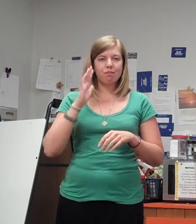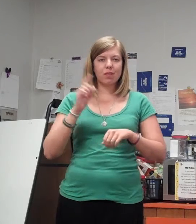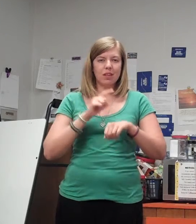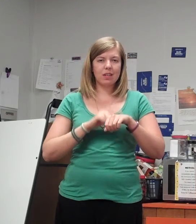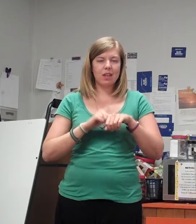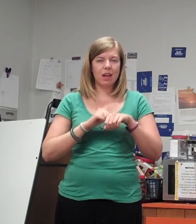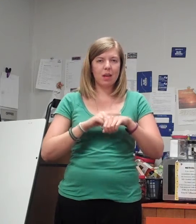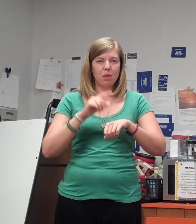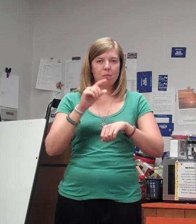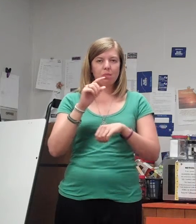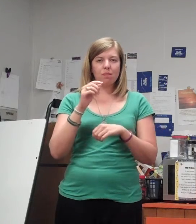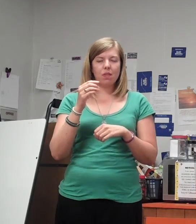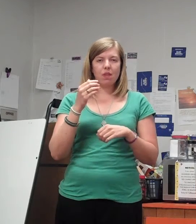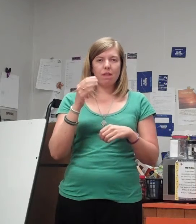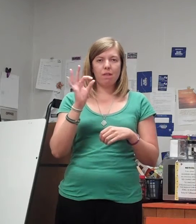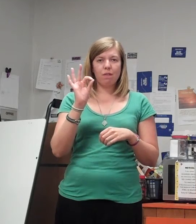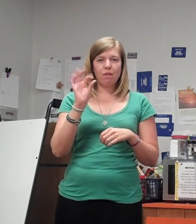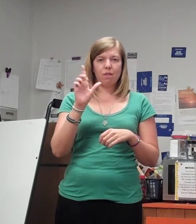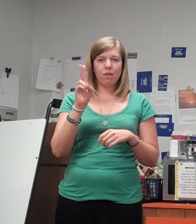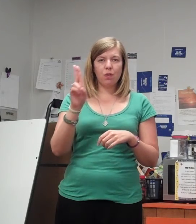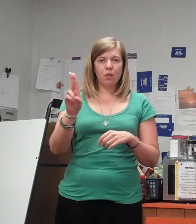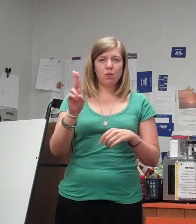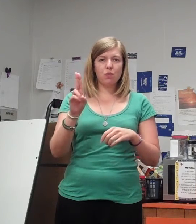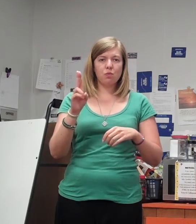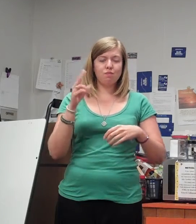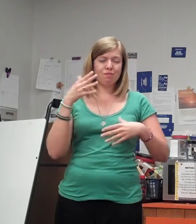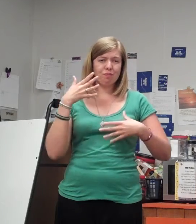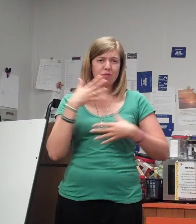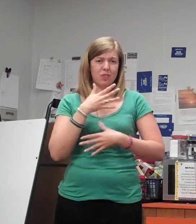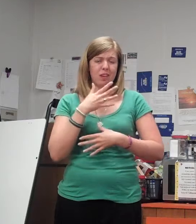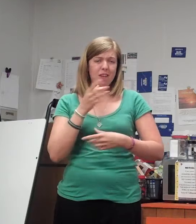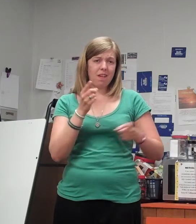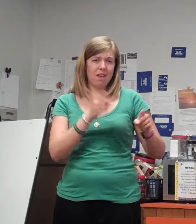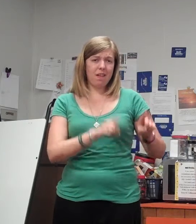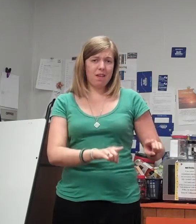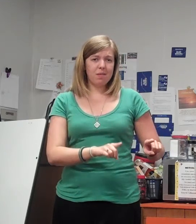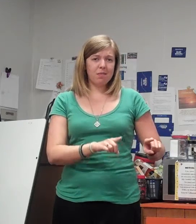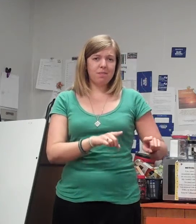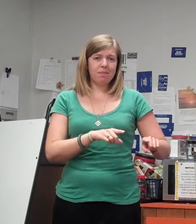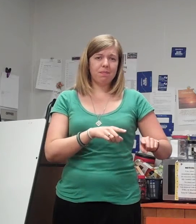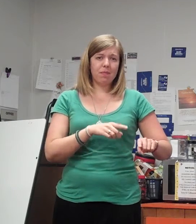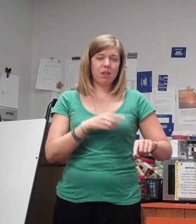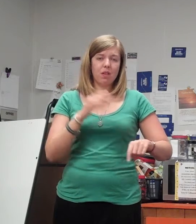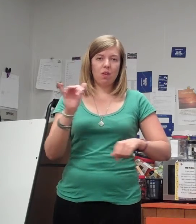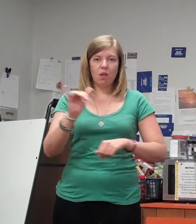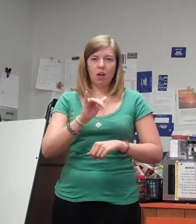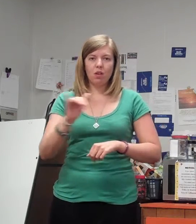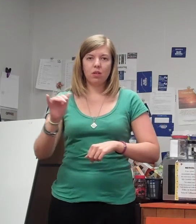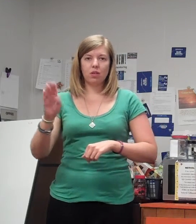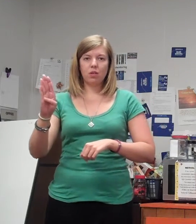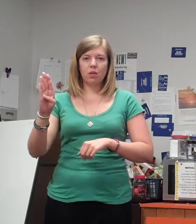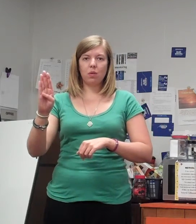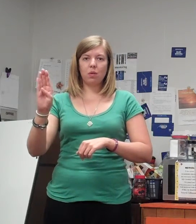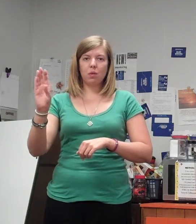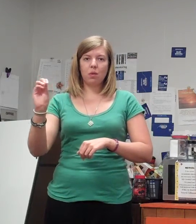scare going through, and also there was bombing happening where they were threatening to